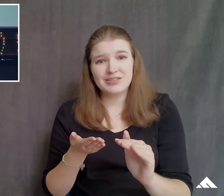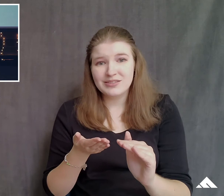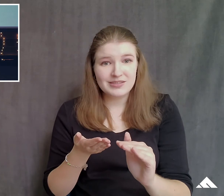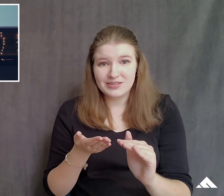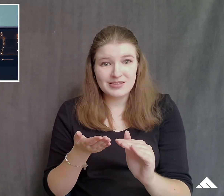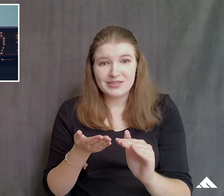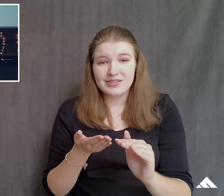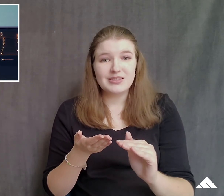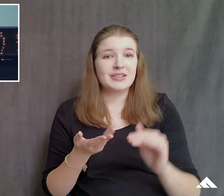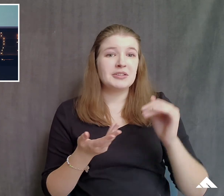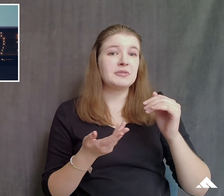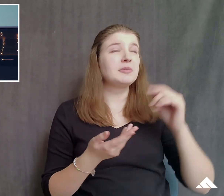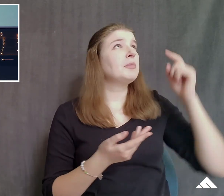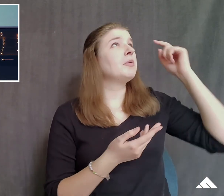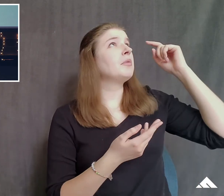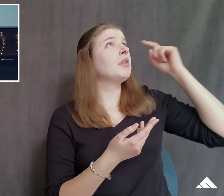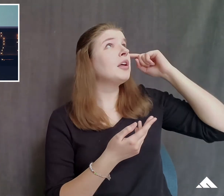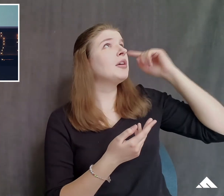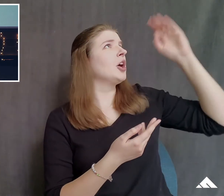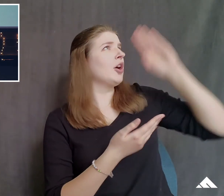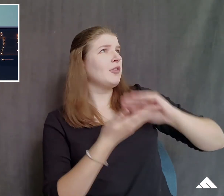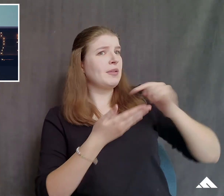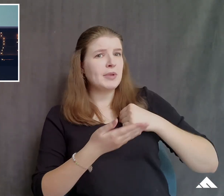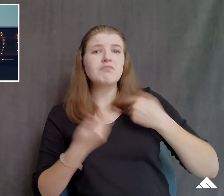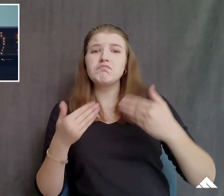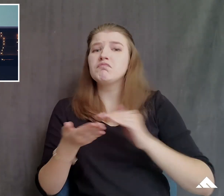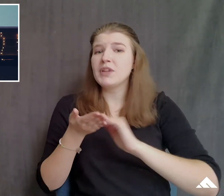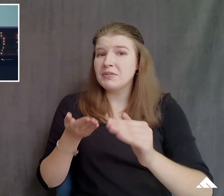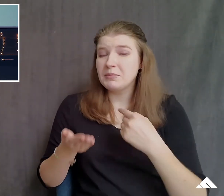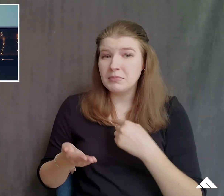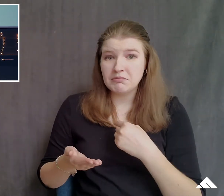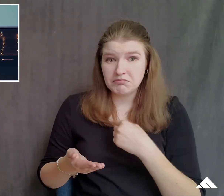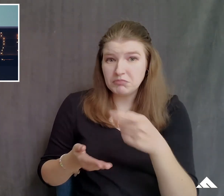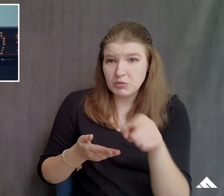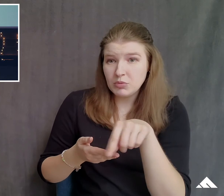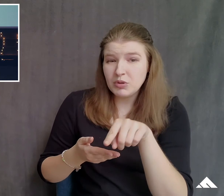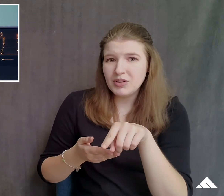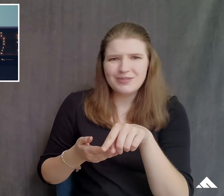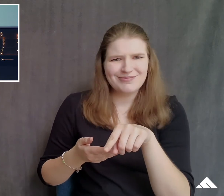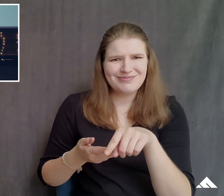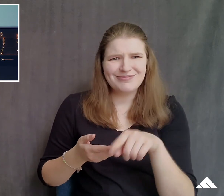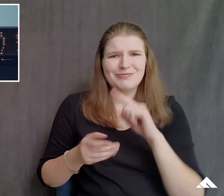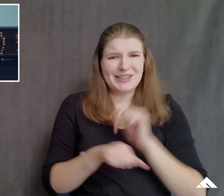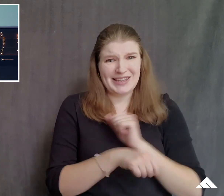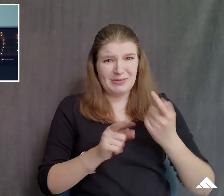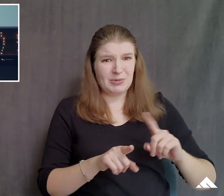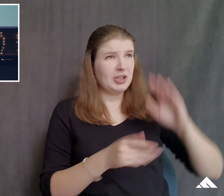it working like, "Well, God forgives me, so I forgive you," what really happens in my life, God forgives me,